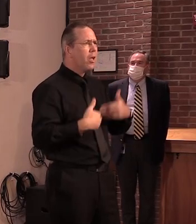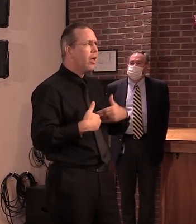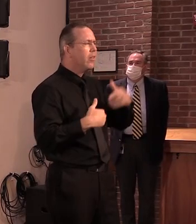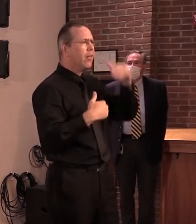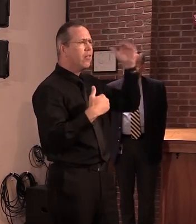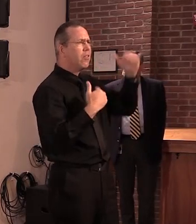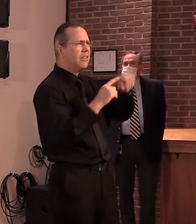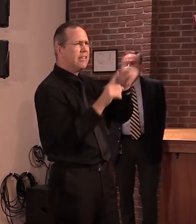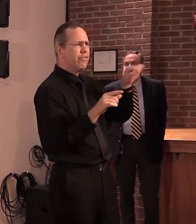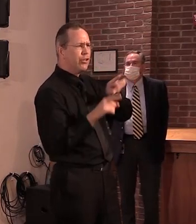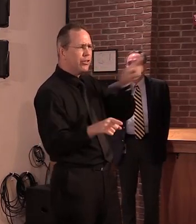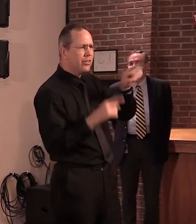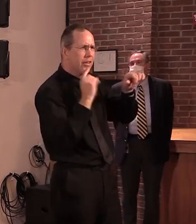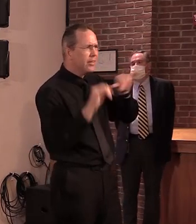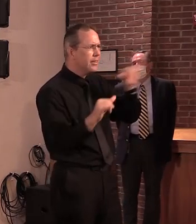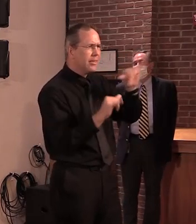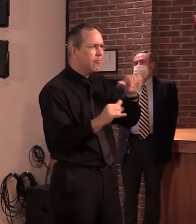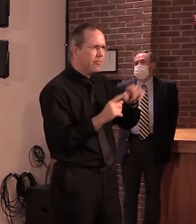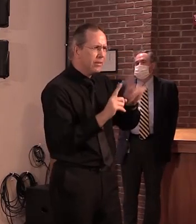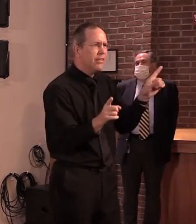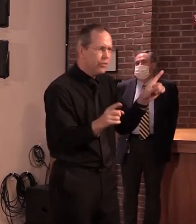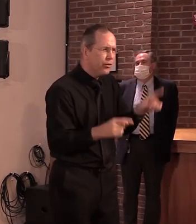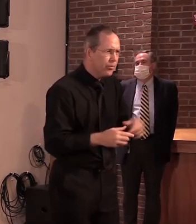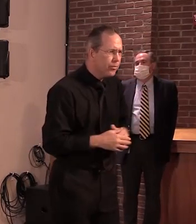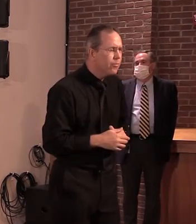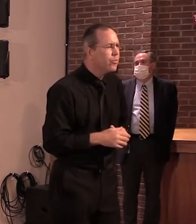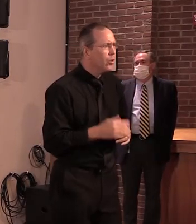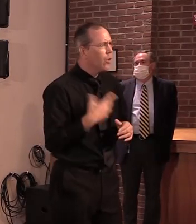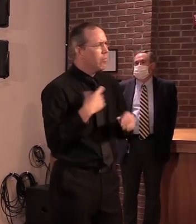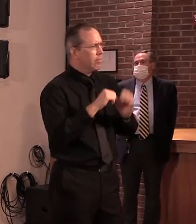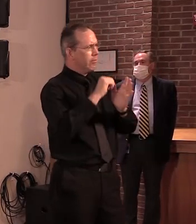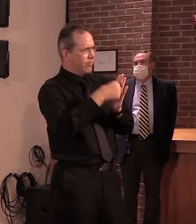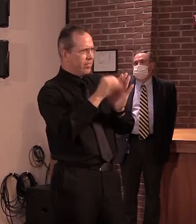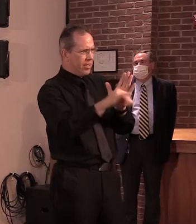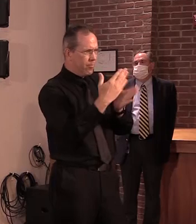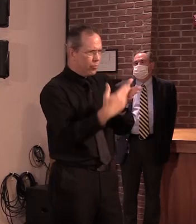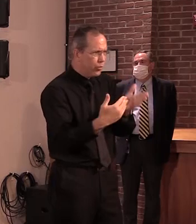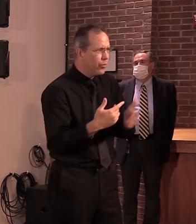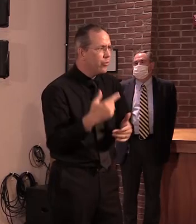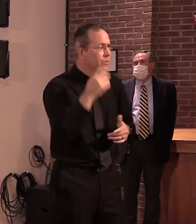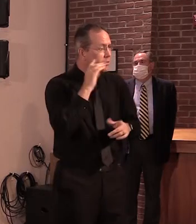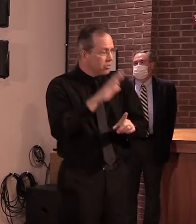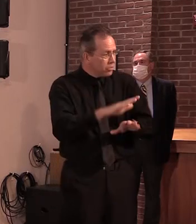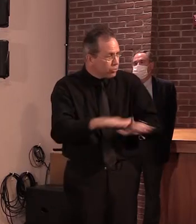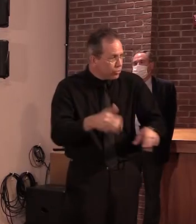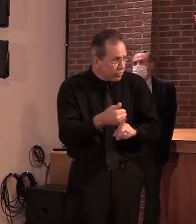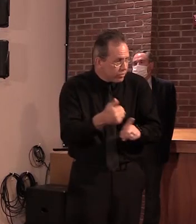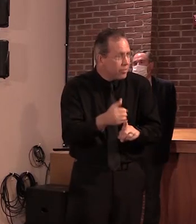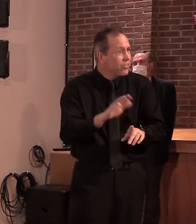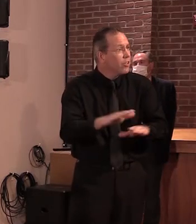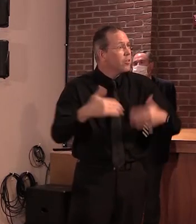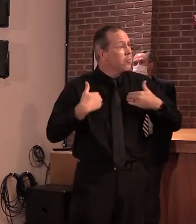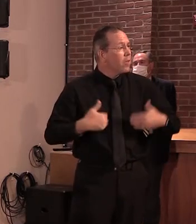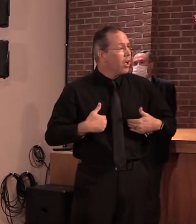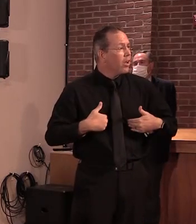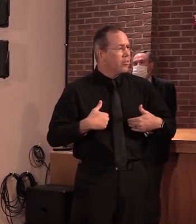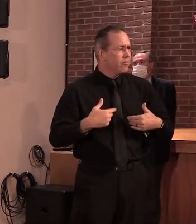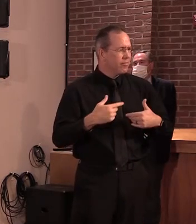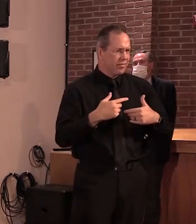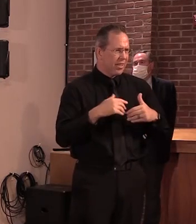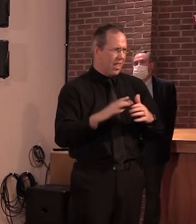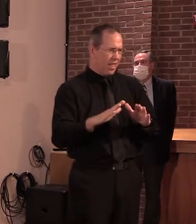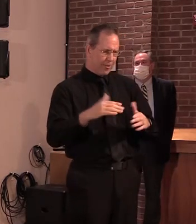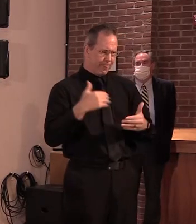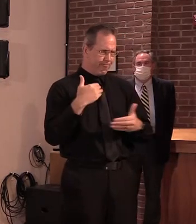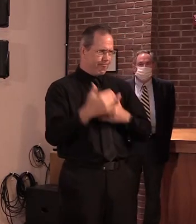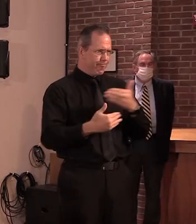but that's not true. We learn that children's physiology responds uniquely to disease, and